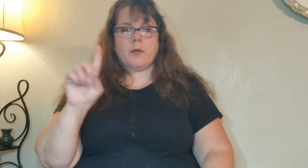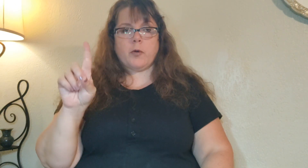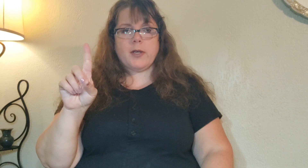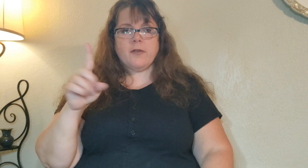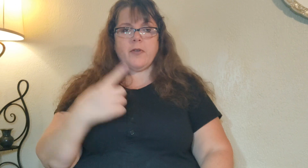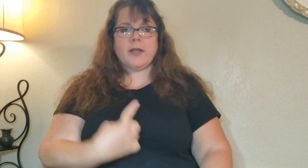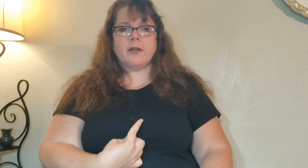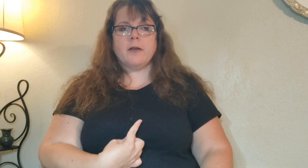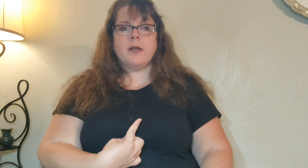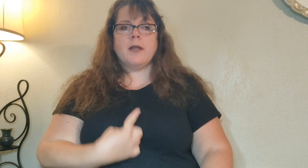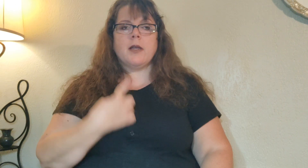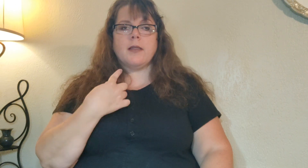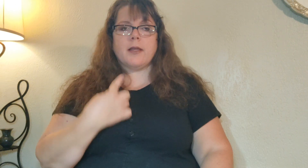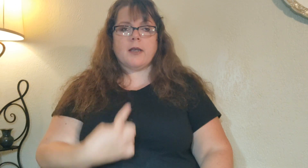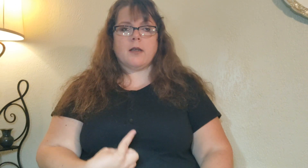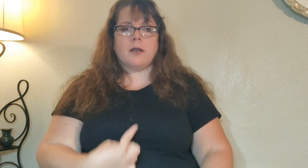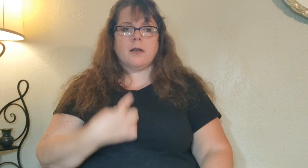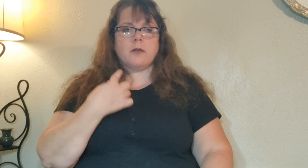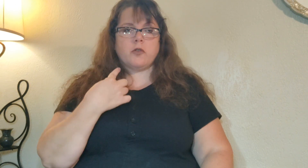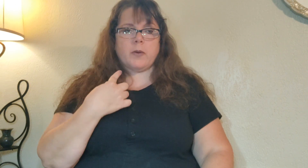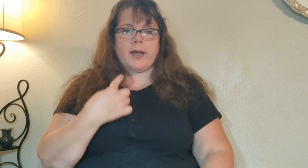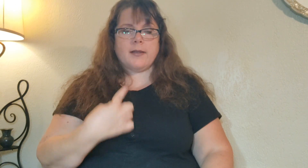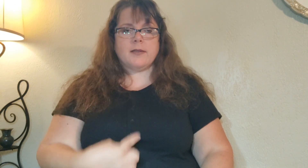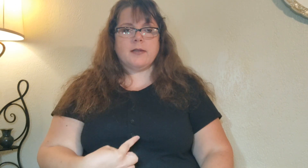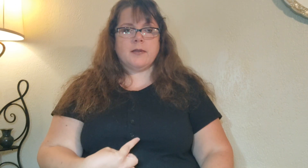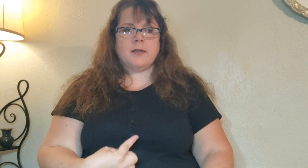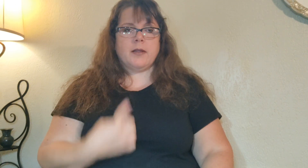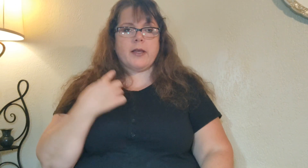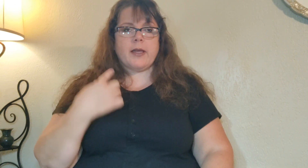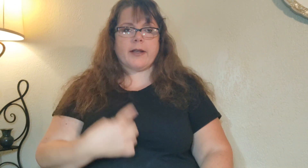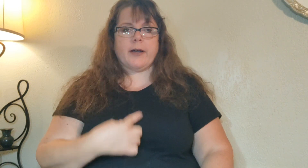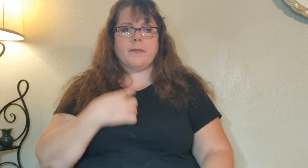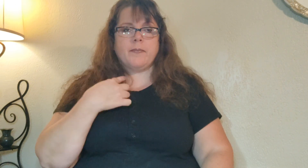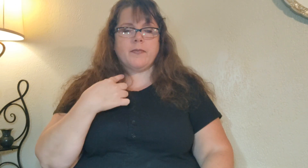Your pointing finger and then twice, a hiccup.